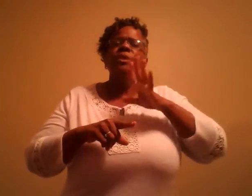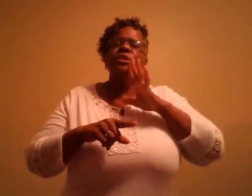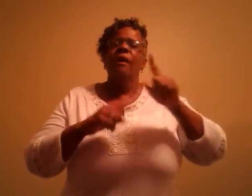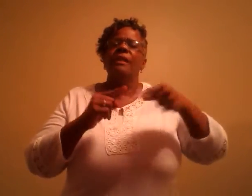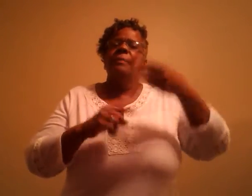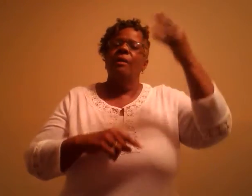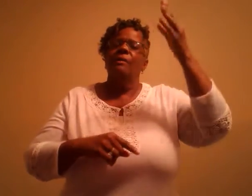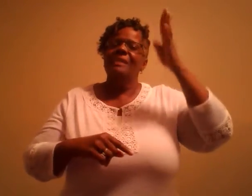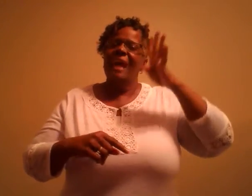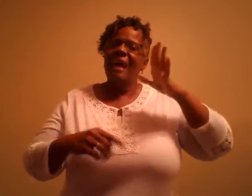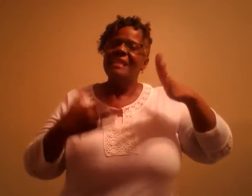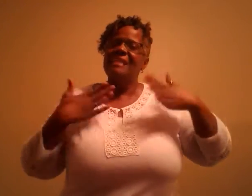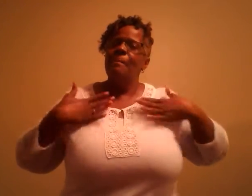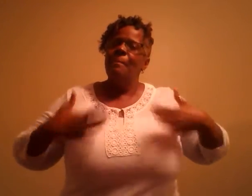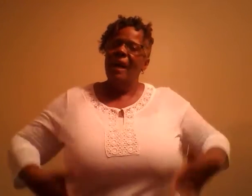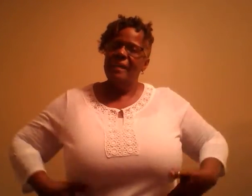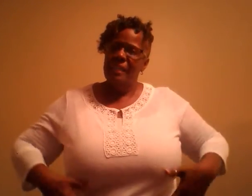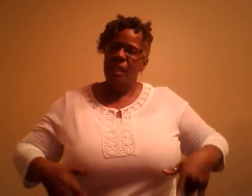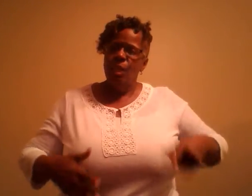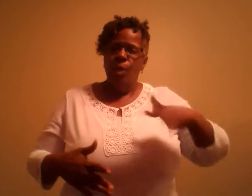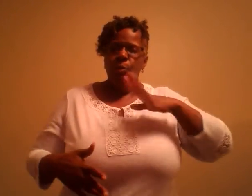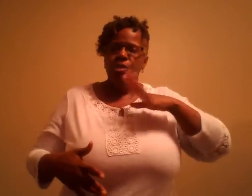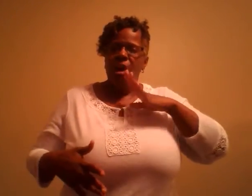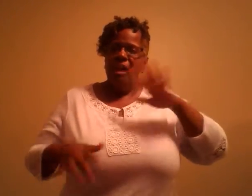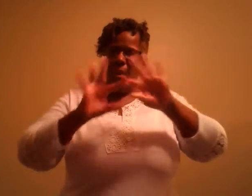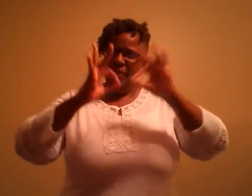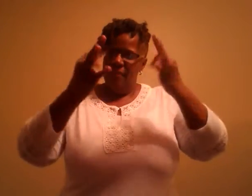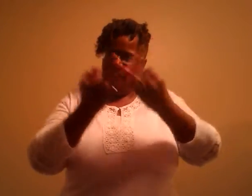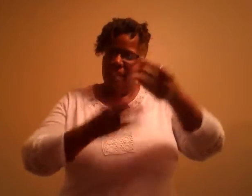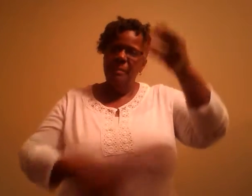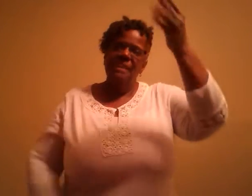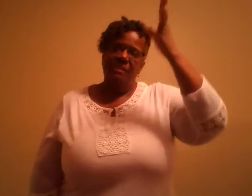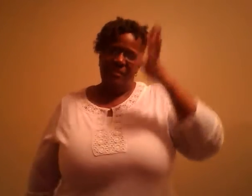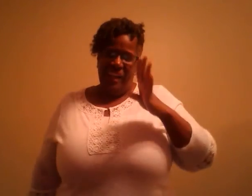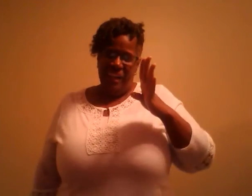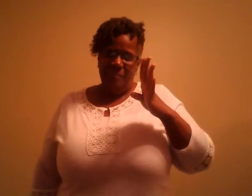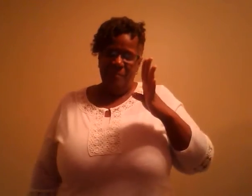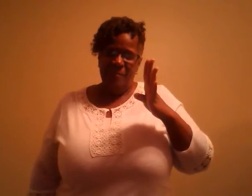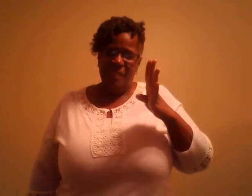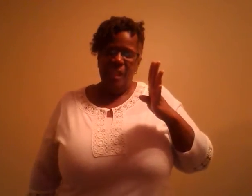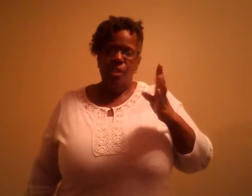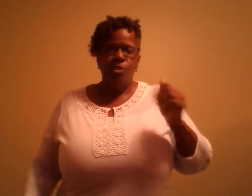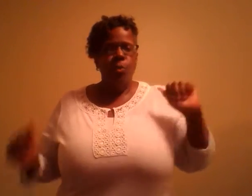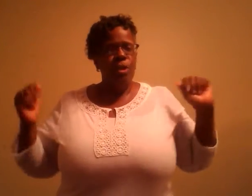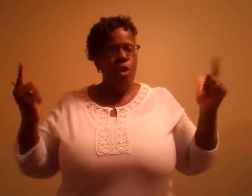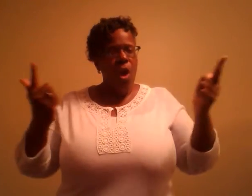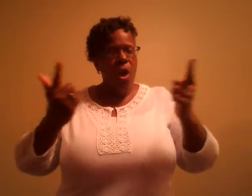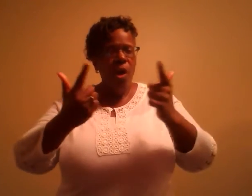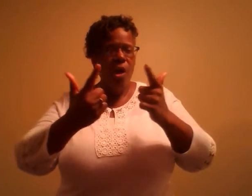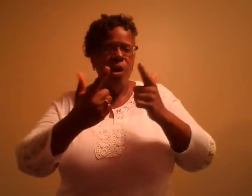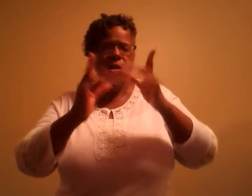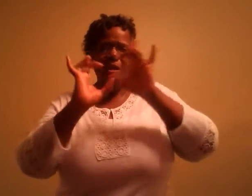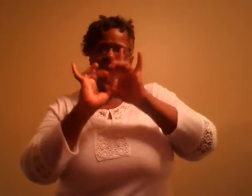we're talking about God's body, we're talking about the family of God. So we're all a